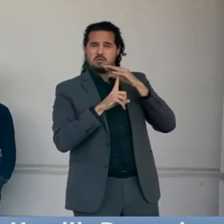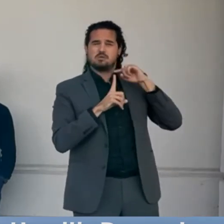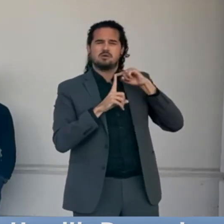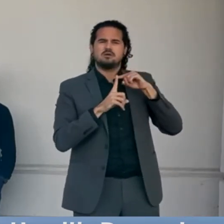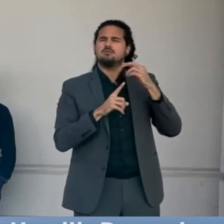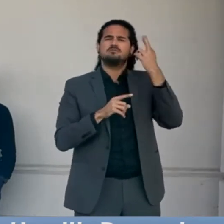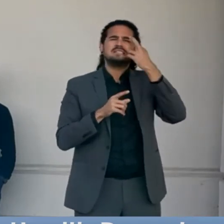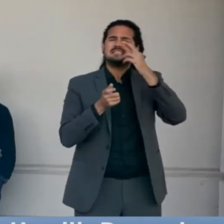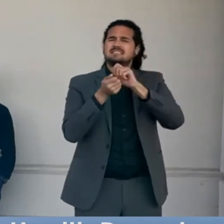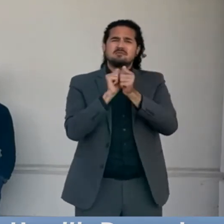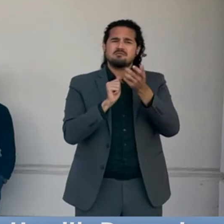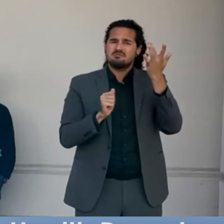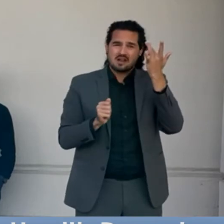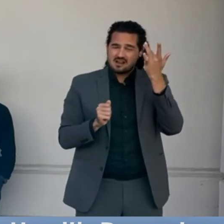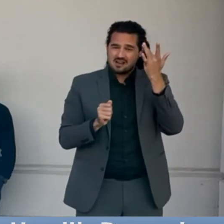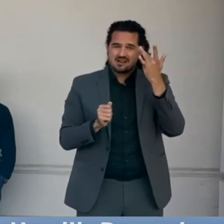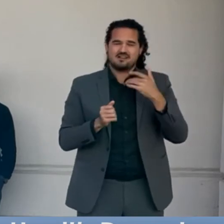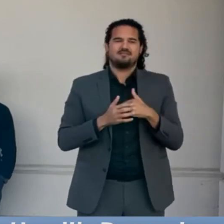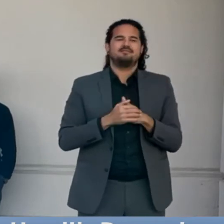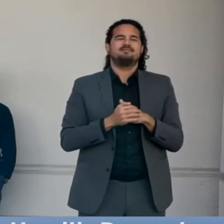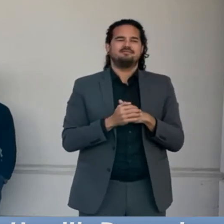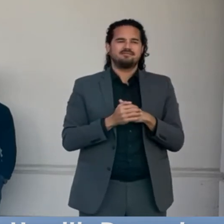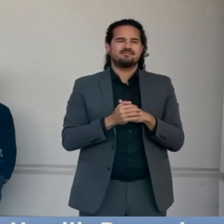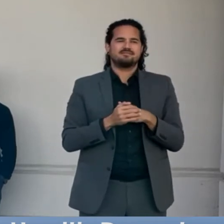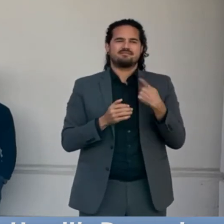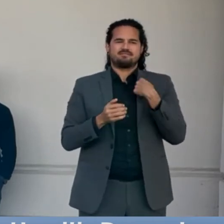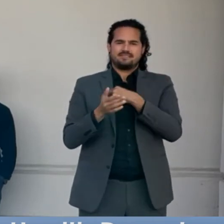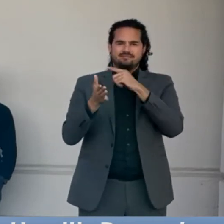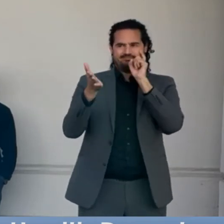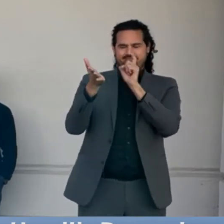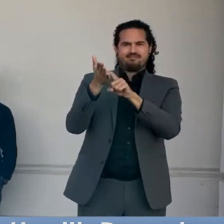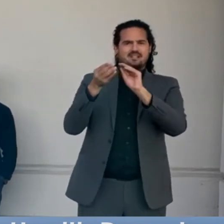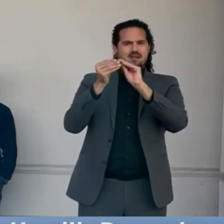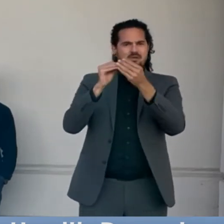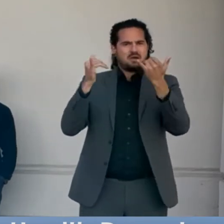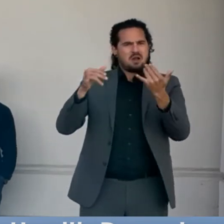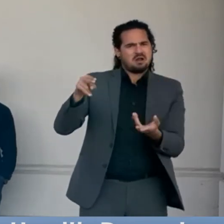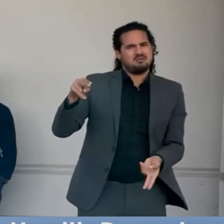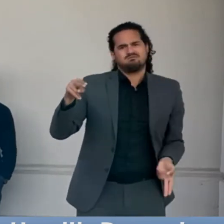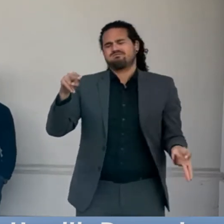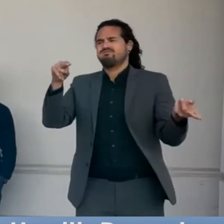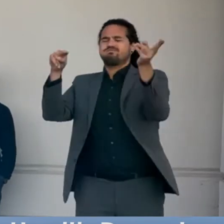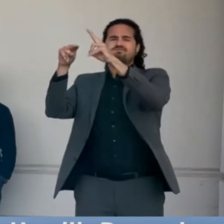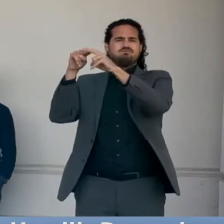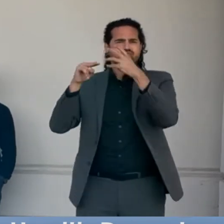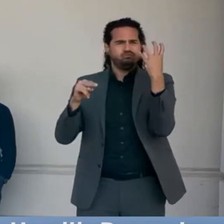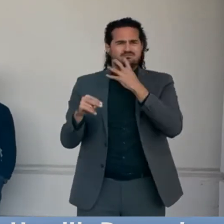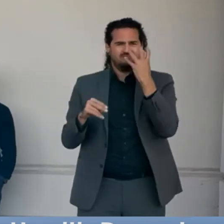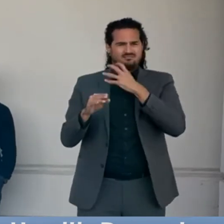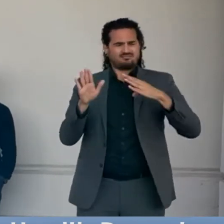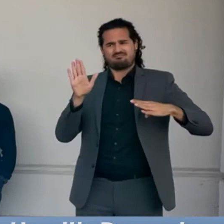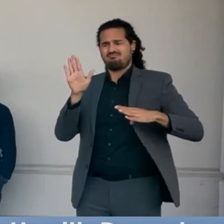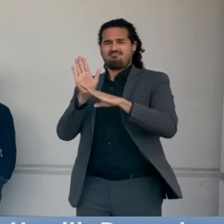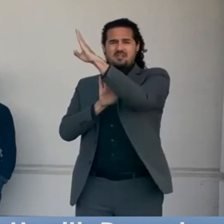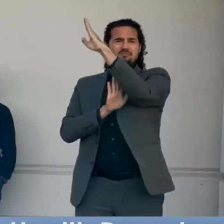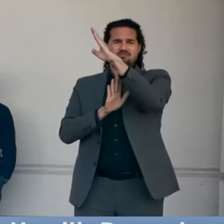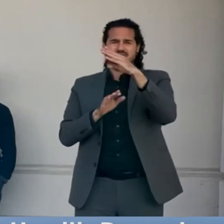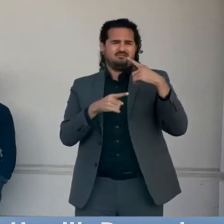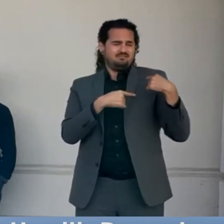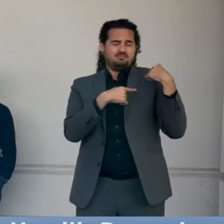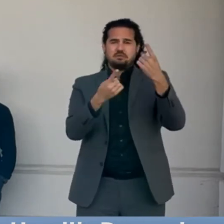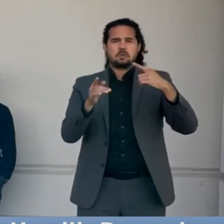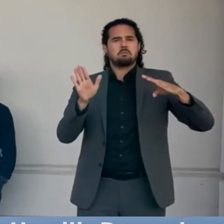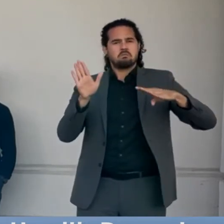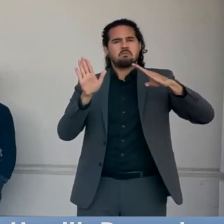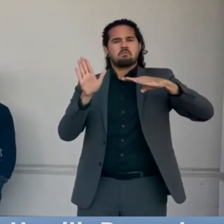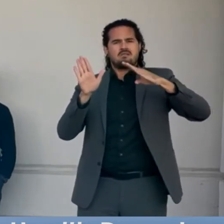especially now amidst this surge we're seeing, the largest surge we've ever had here in Santa Clara County, is that we constantly want to take into